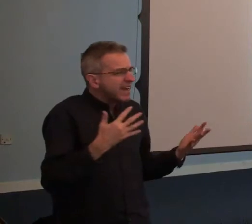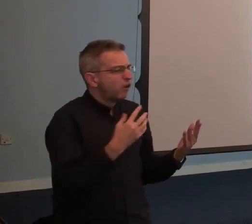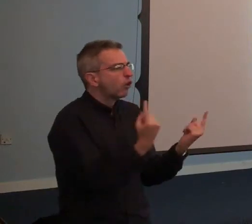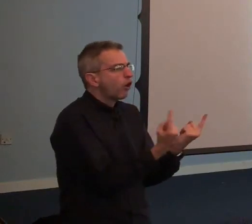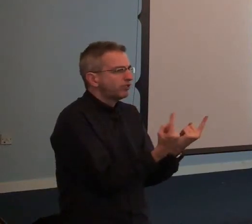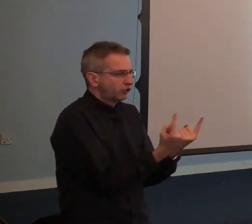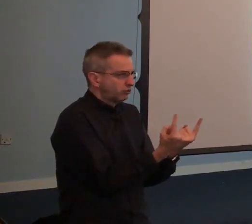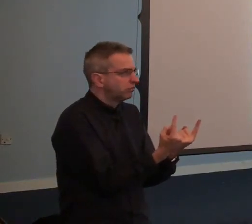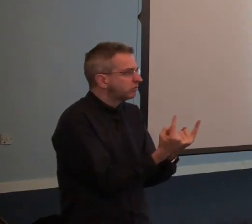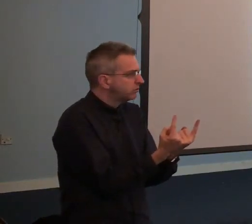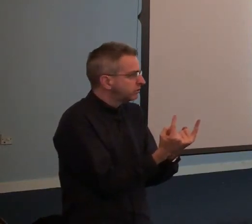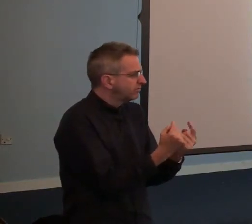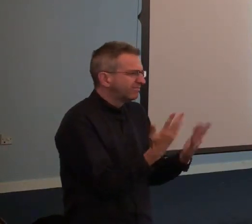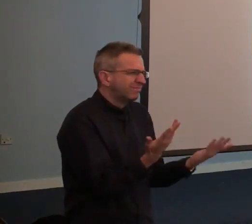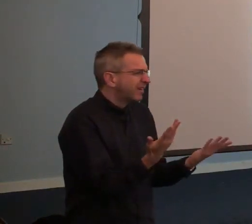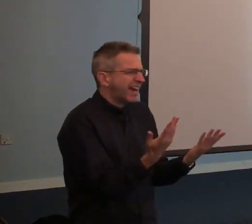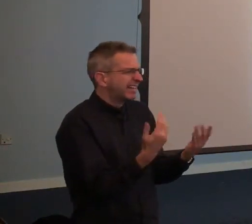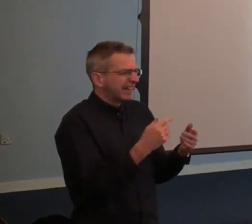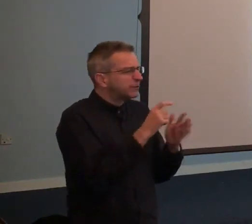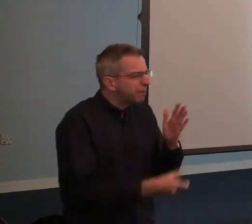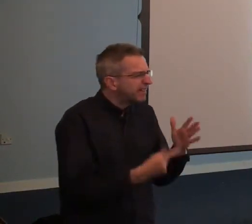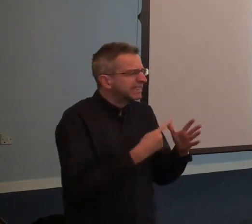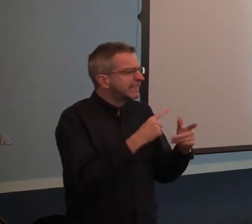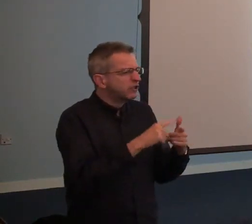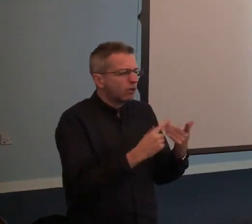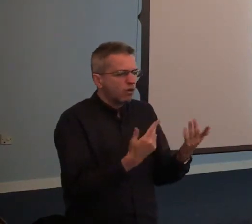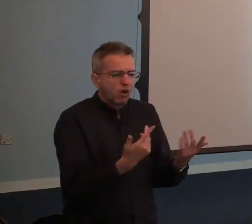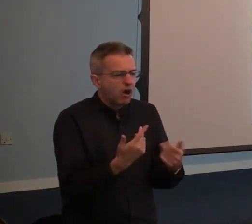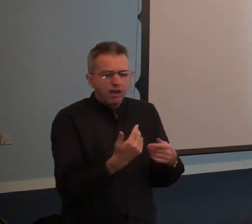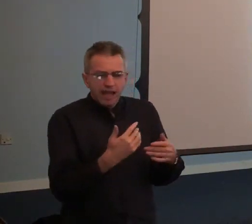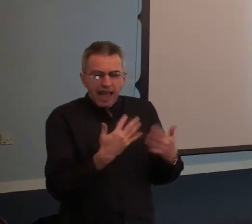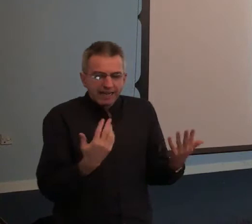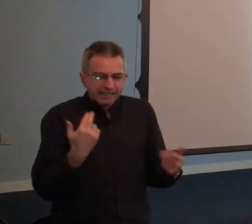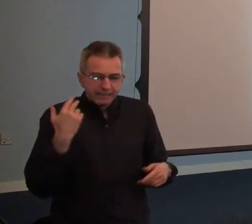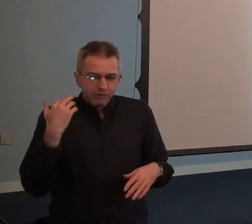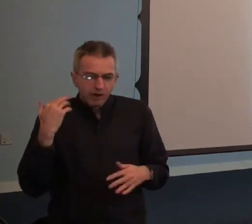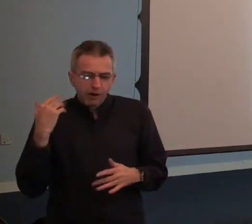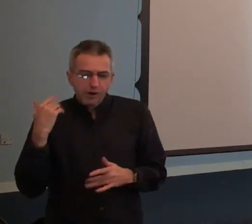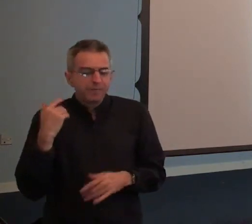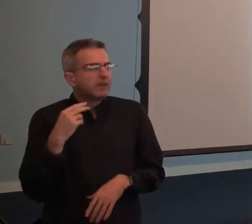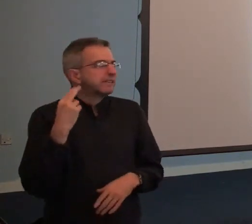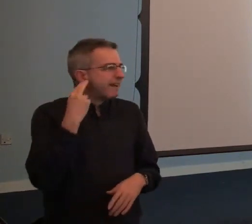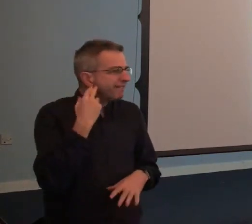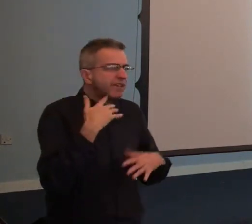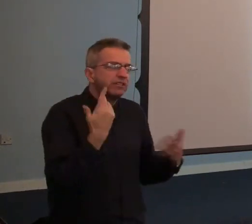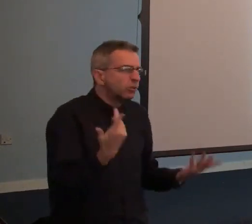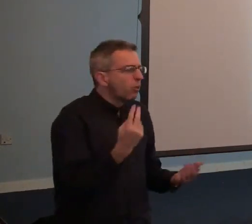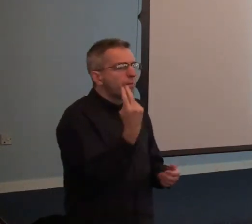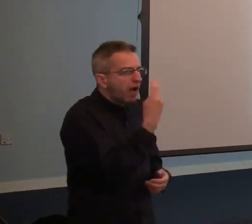we asked people whether they feel there were any conditions, any specific disabilities or conditions, whether